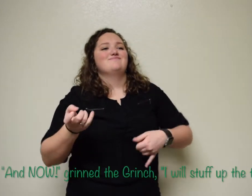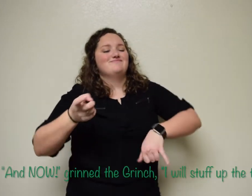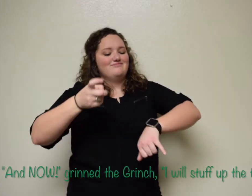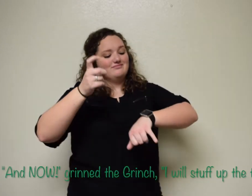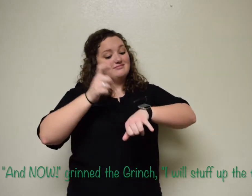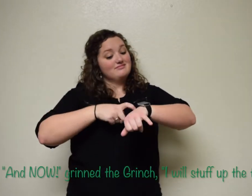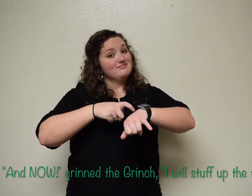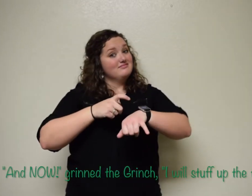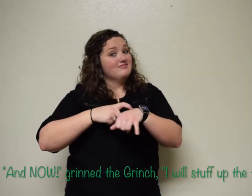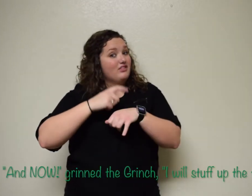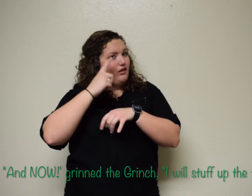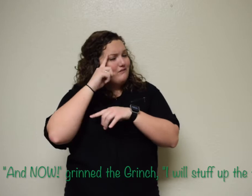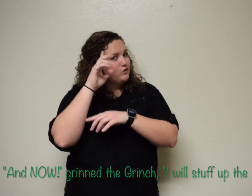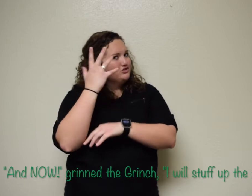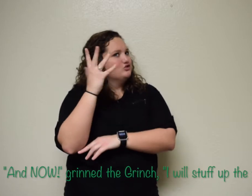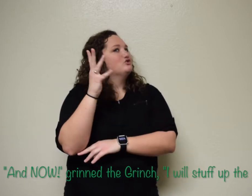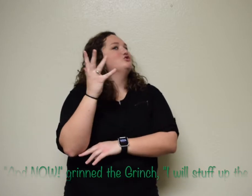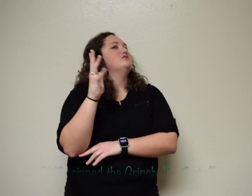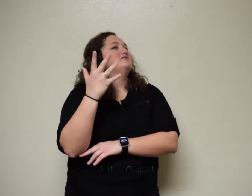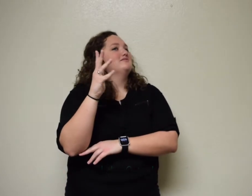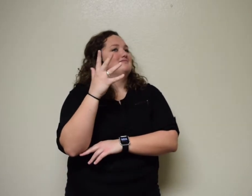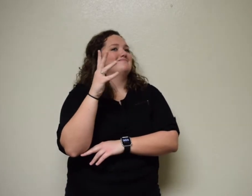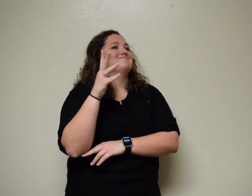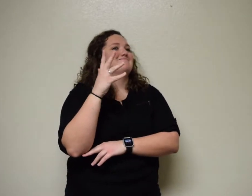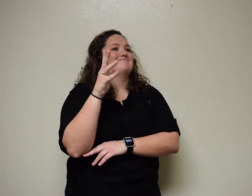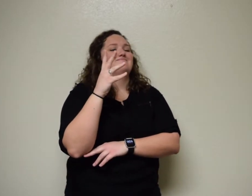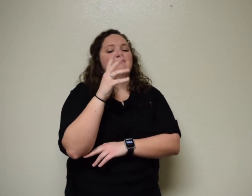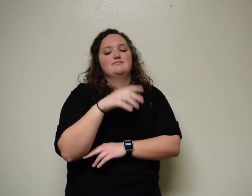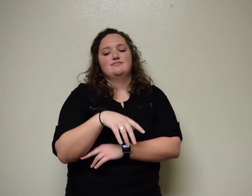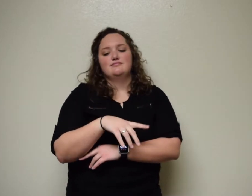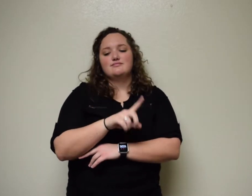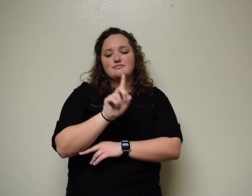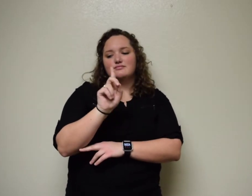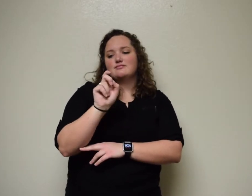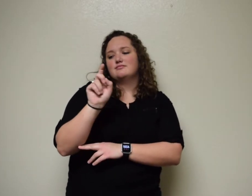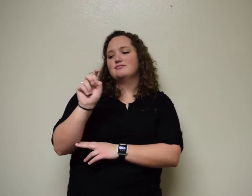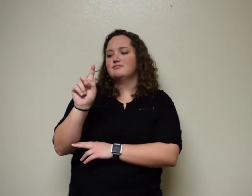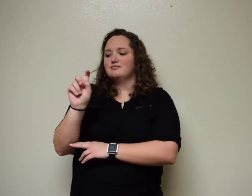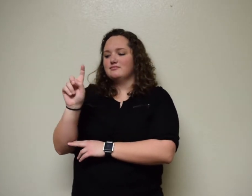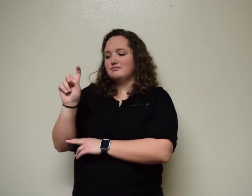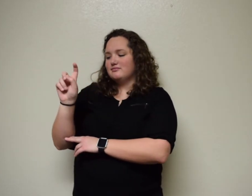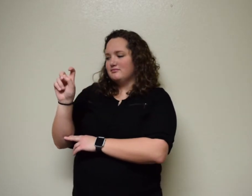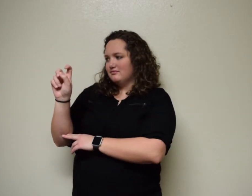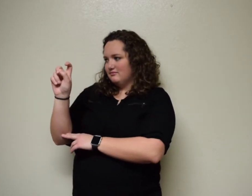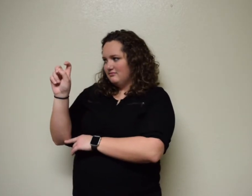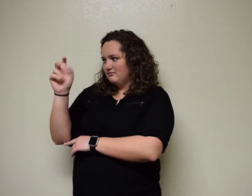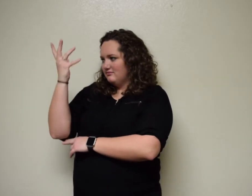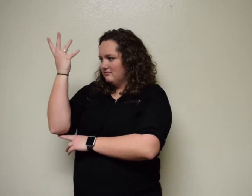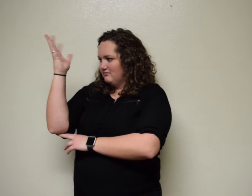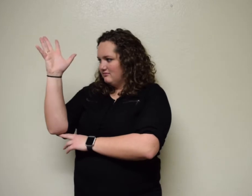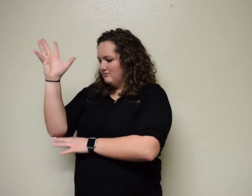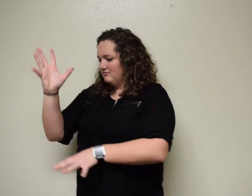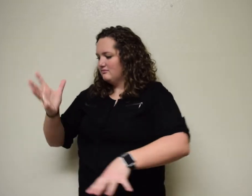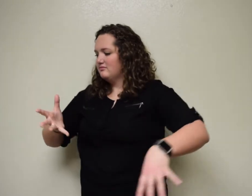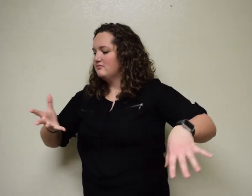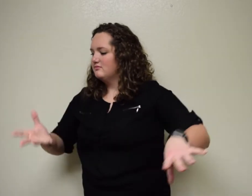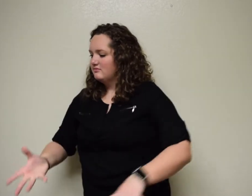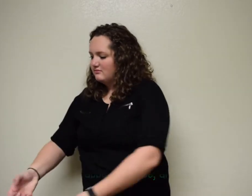I will stuff up the tree and the Grinch grabbed the tree